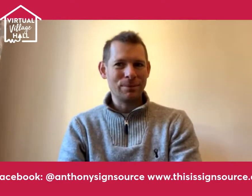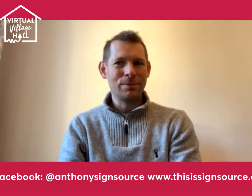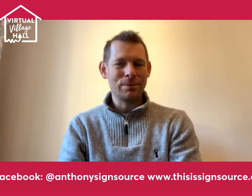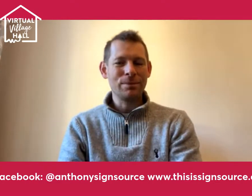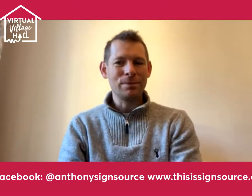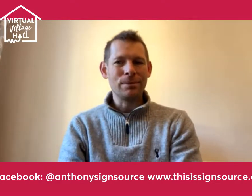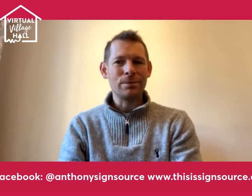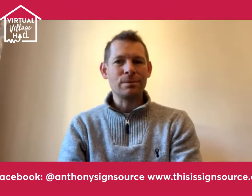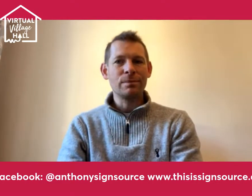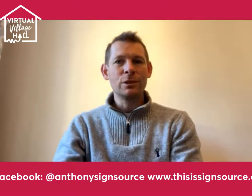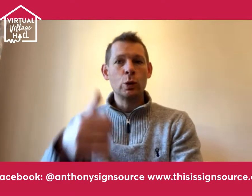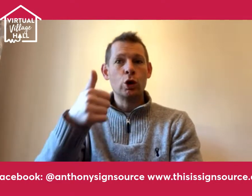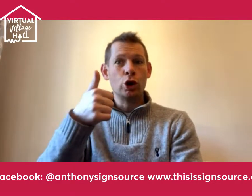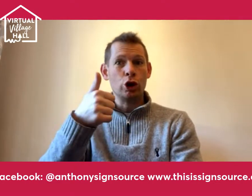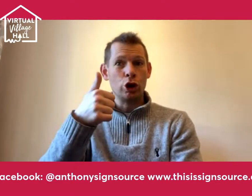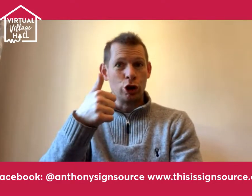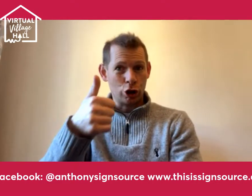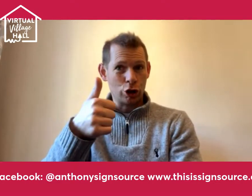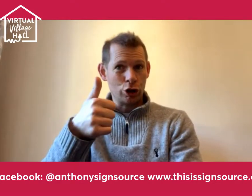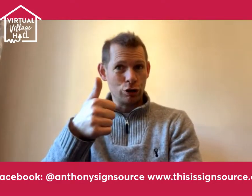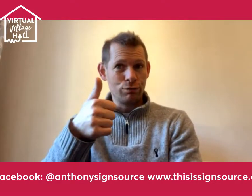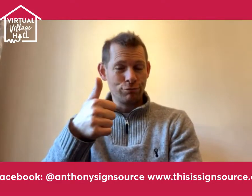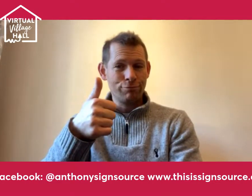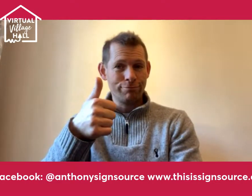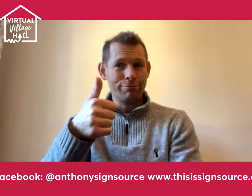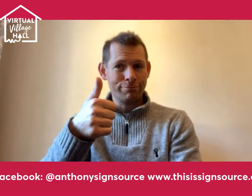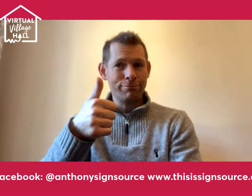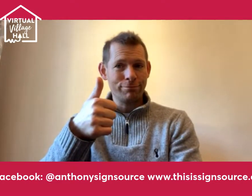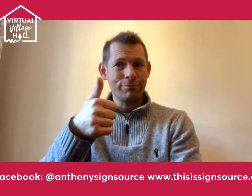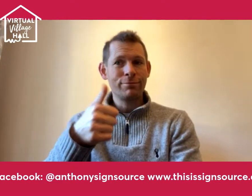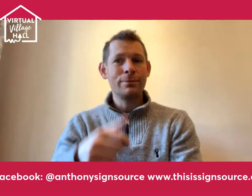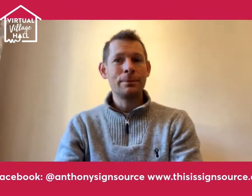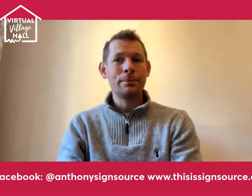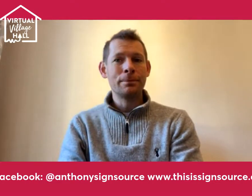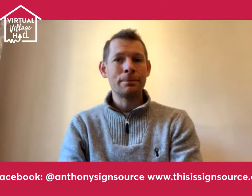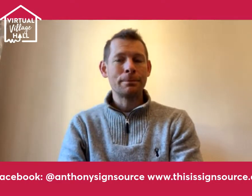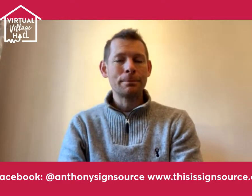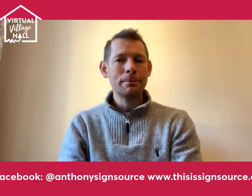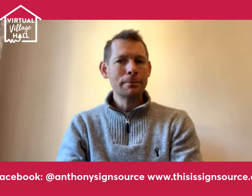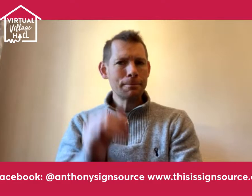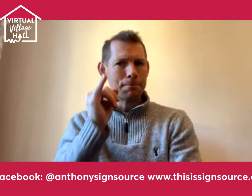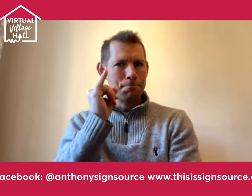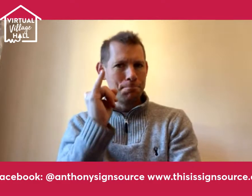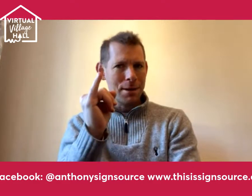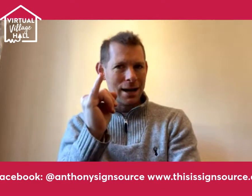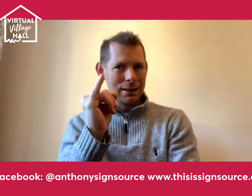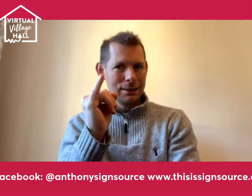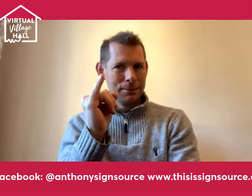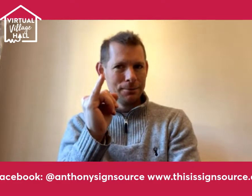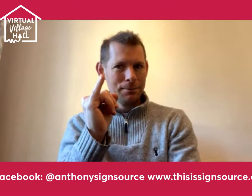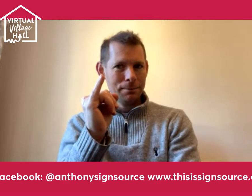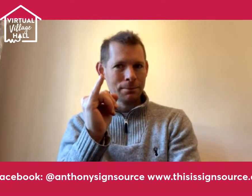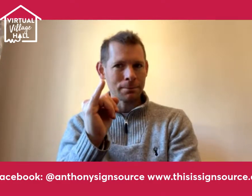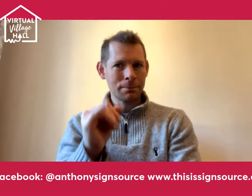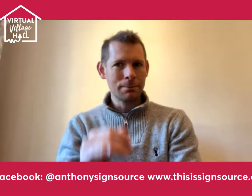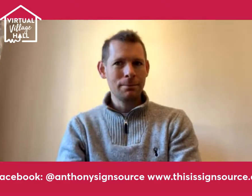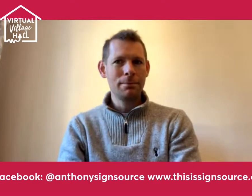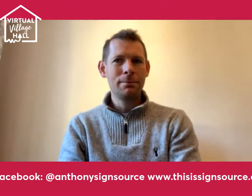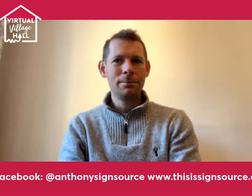fingers signified the negative or something not so good. So good was thumbs up and bad was little finger up like